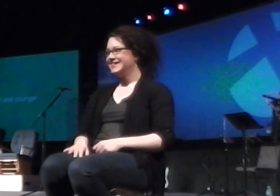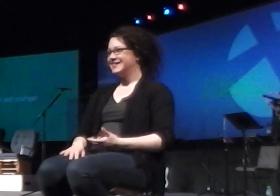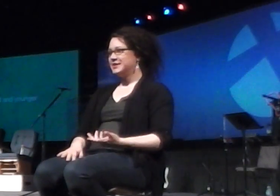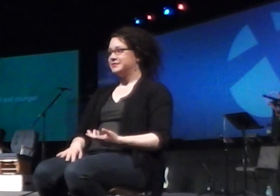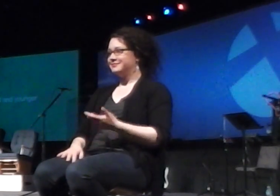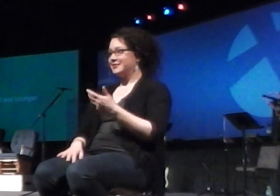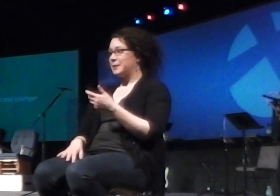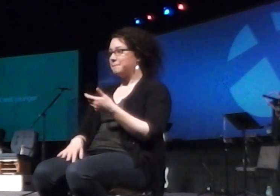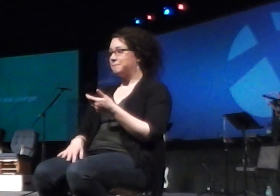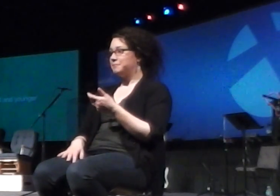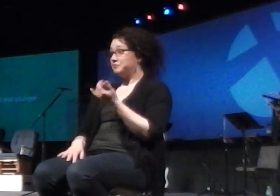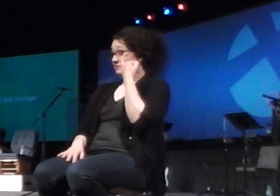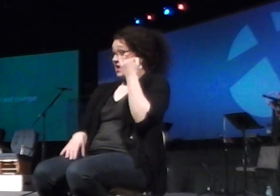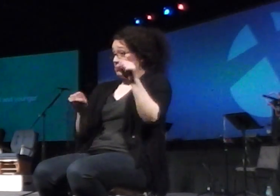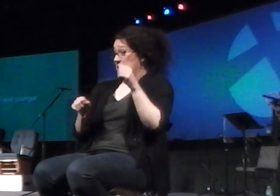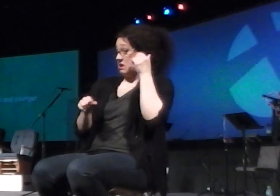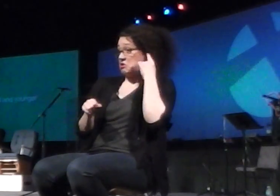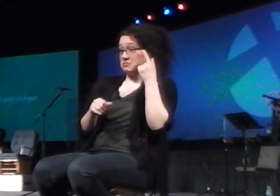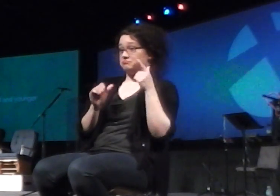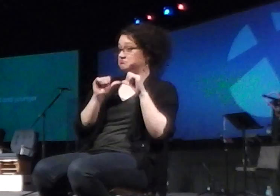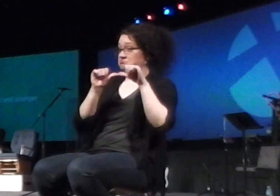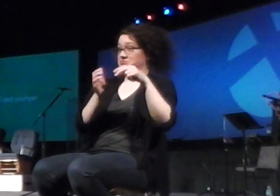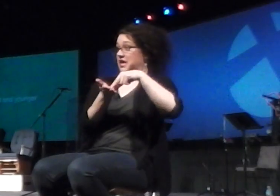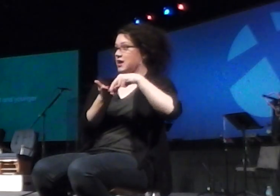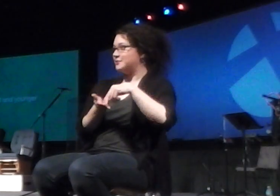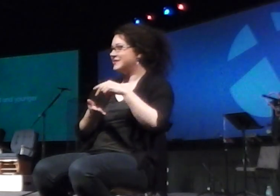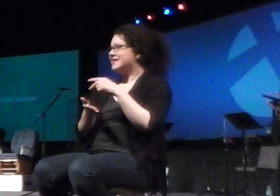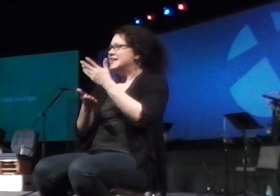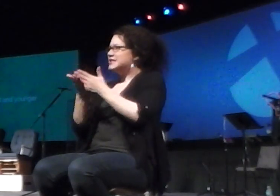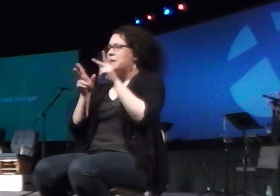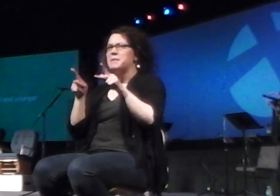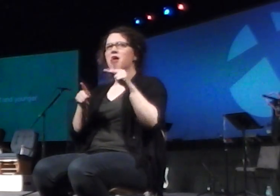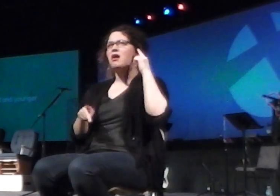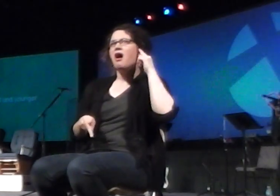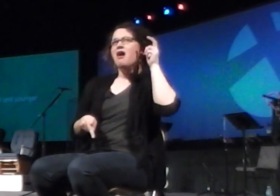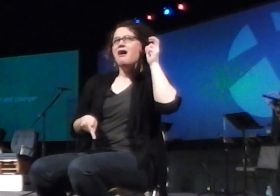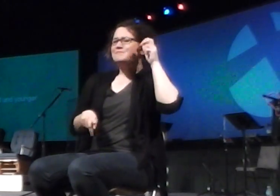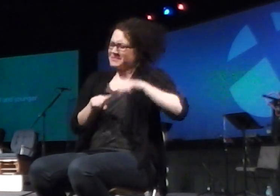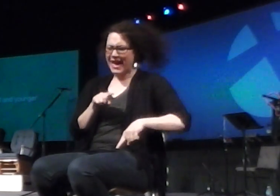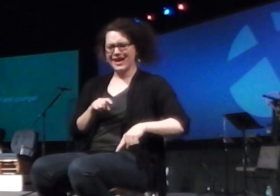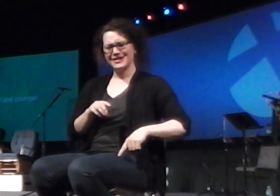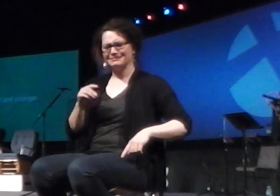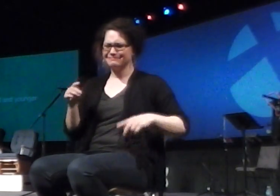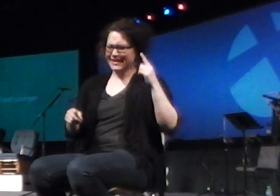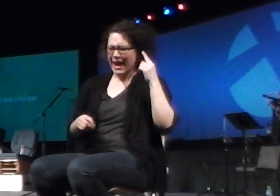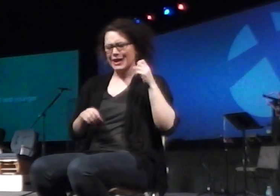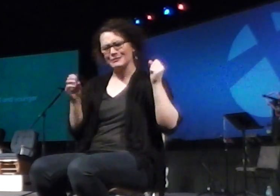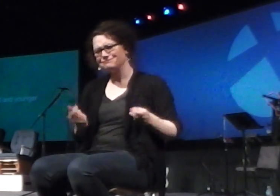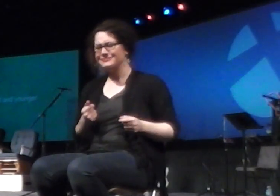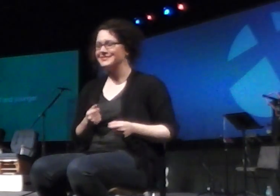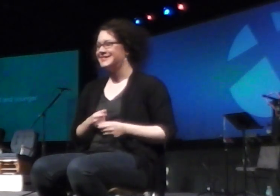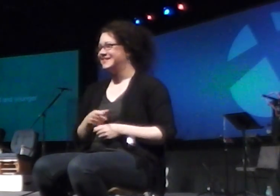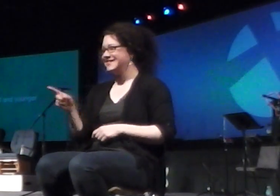Every service there's been that same response, like, dang it, I'm so let down with myself.